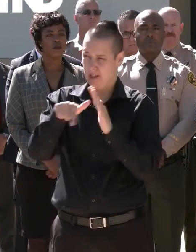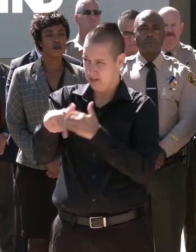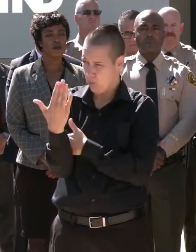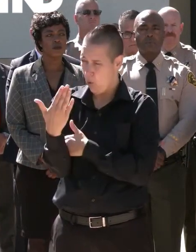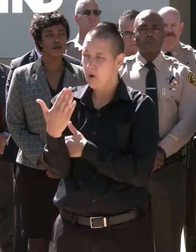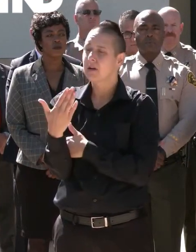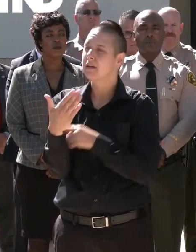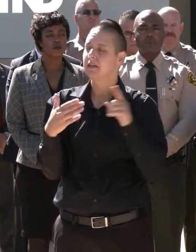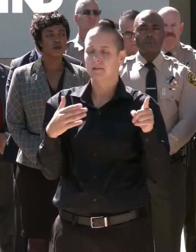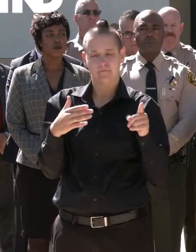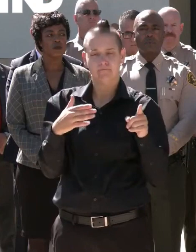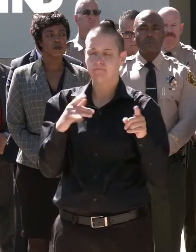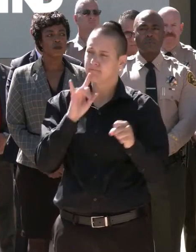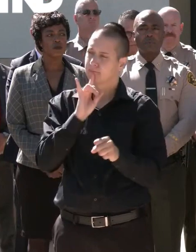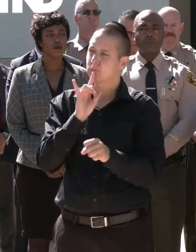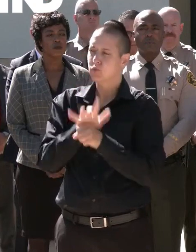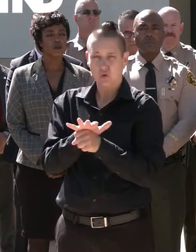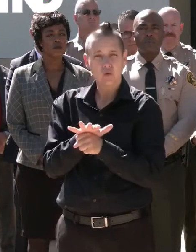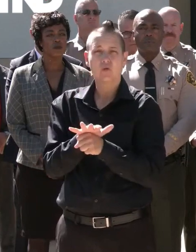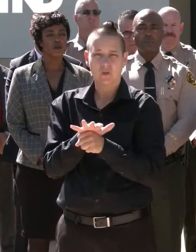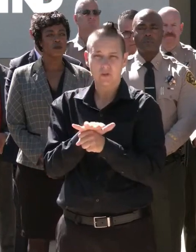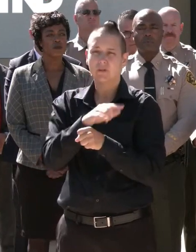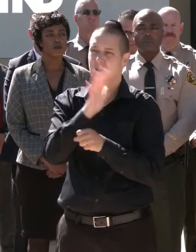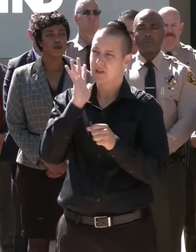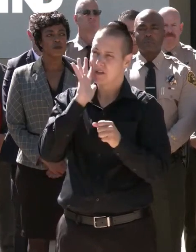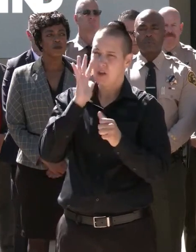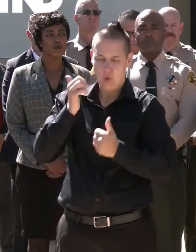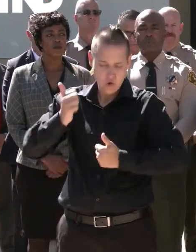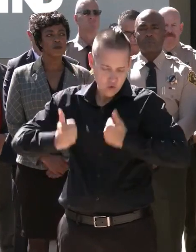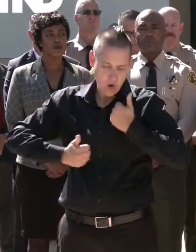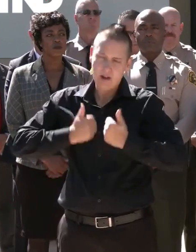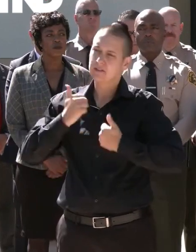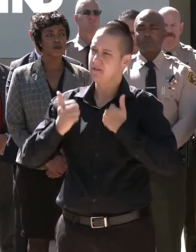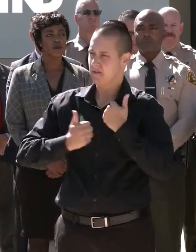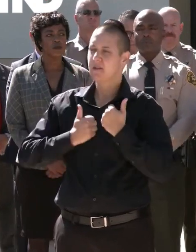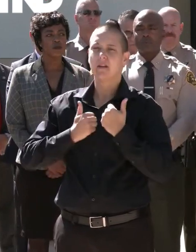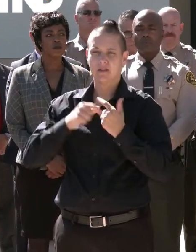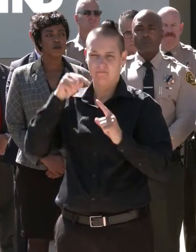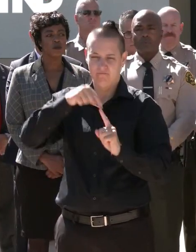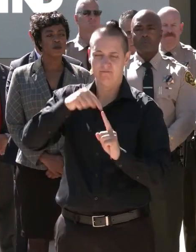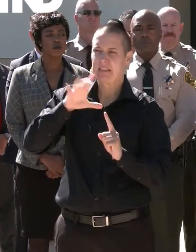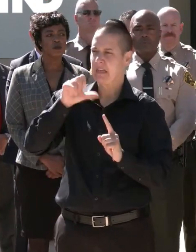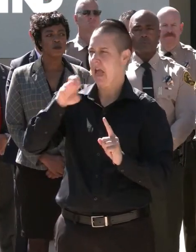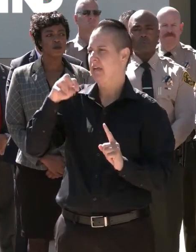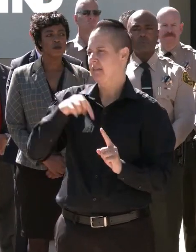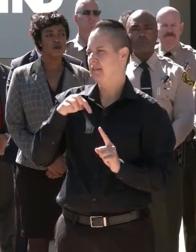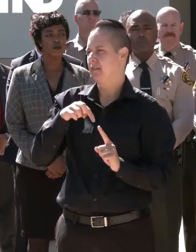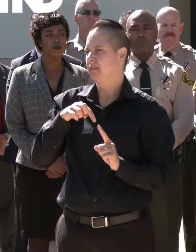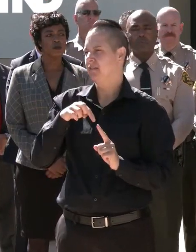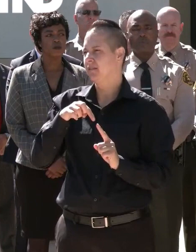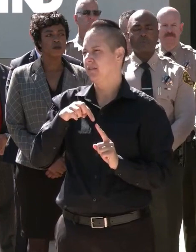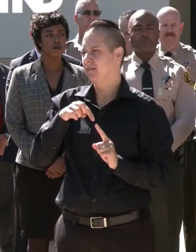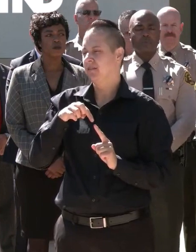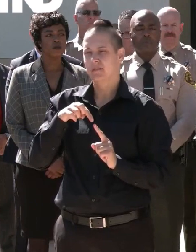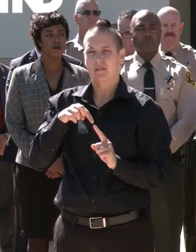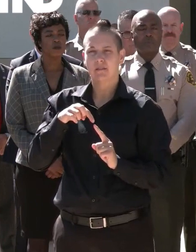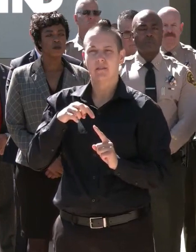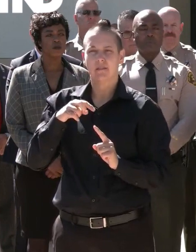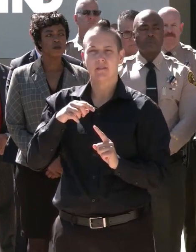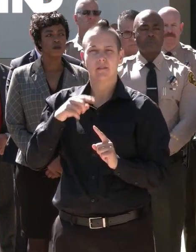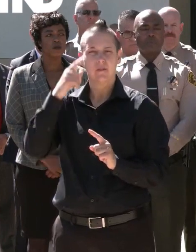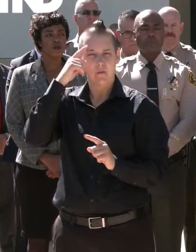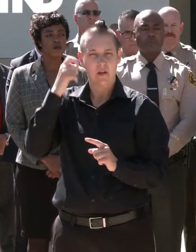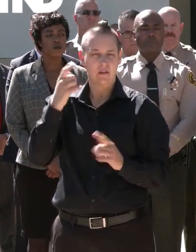and he assures me that they will aggressively pursue this case based on the